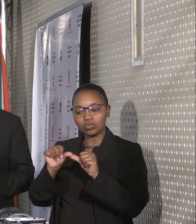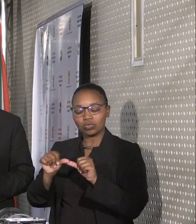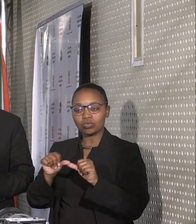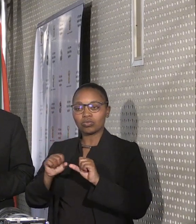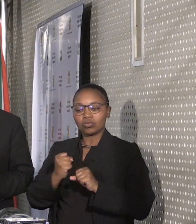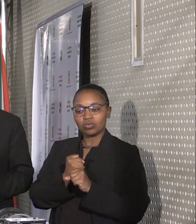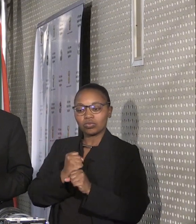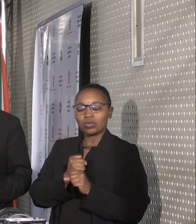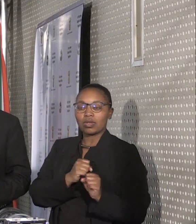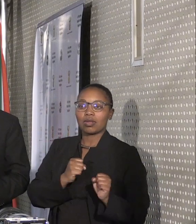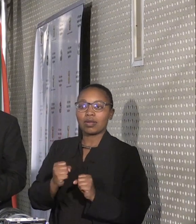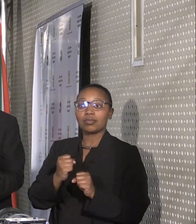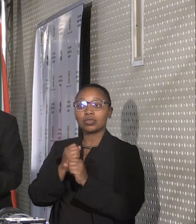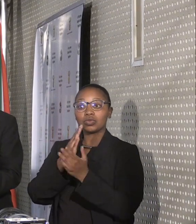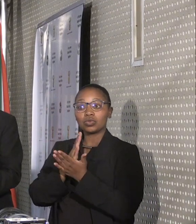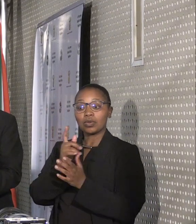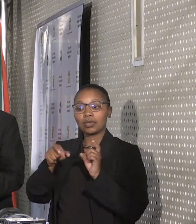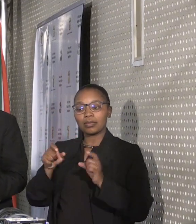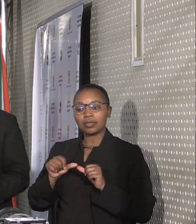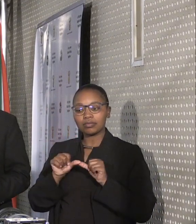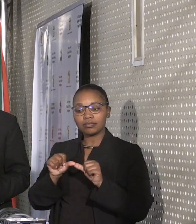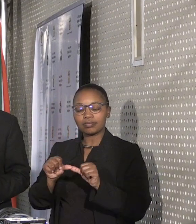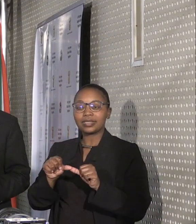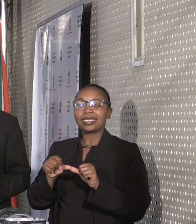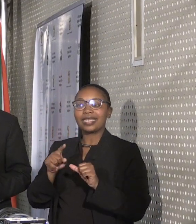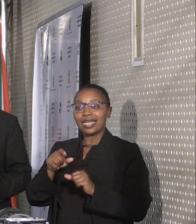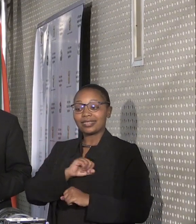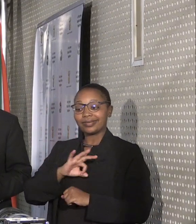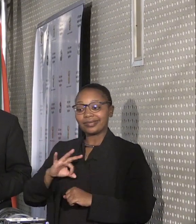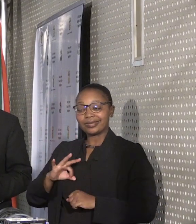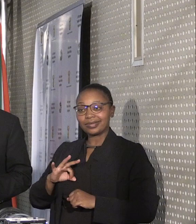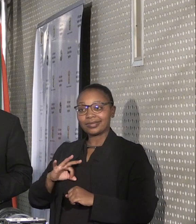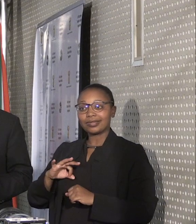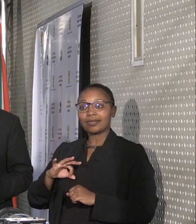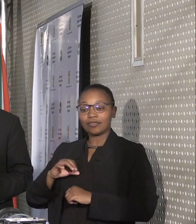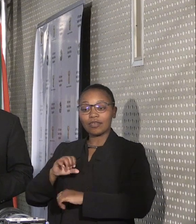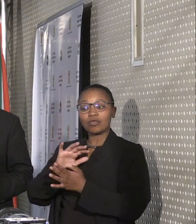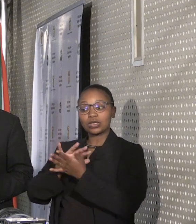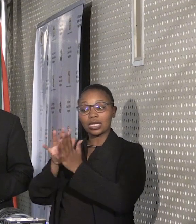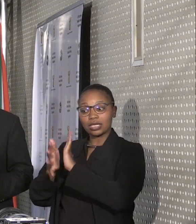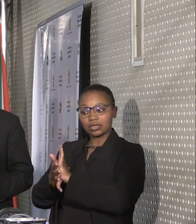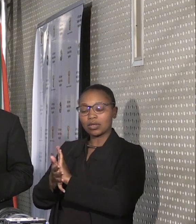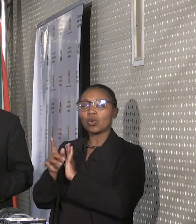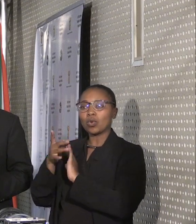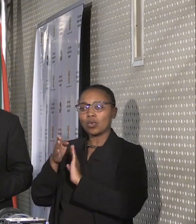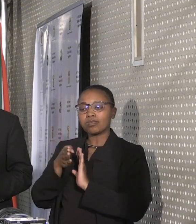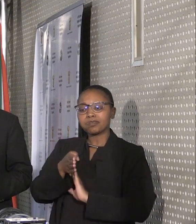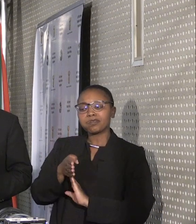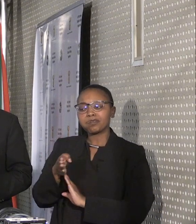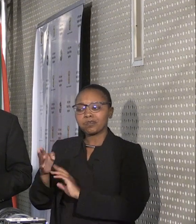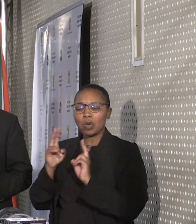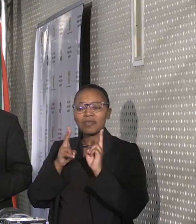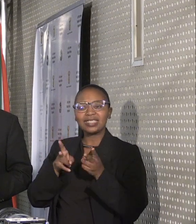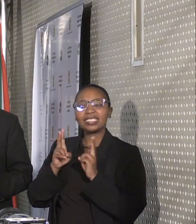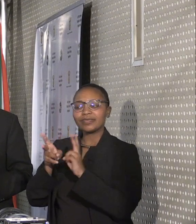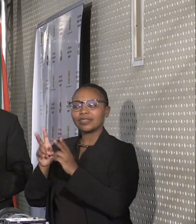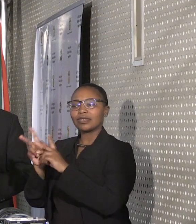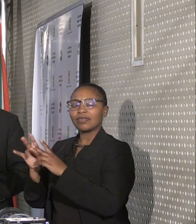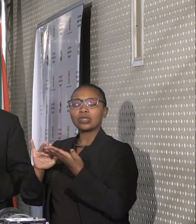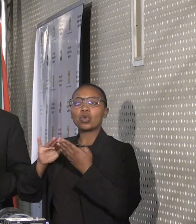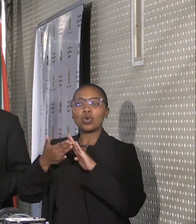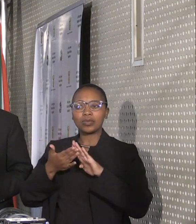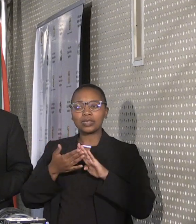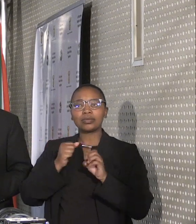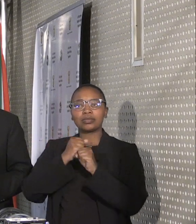determination. Postbank and SASSA staff will be in communities this entire week to assess progress on